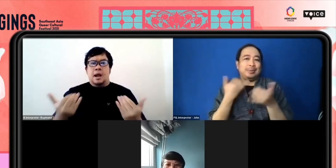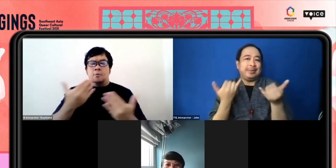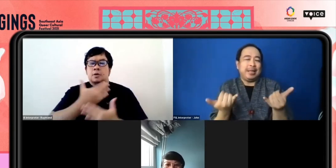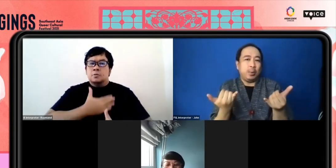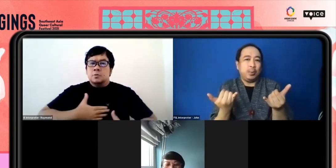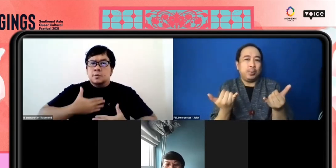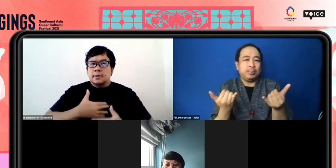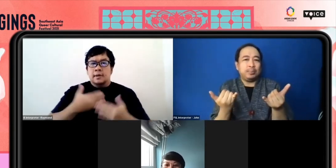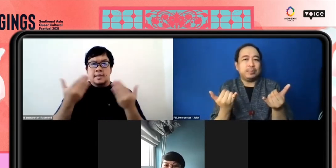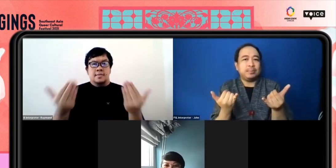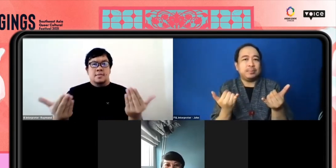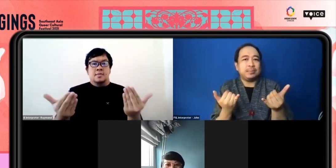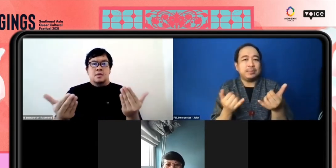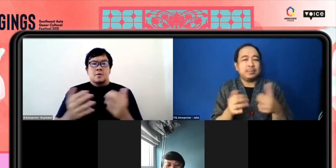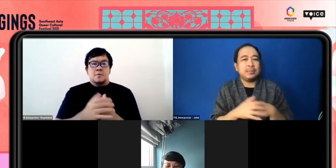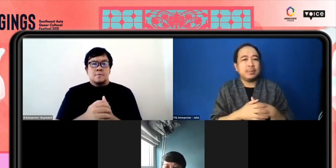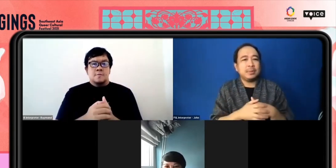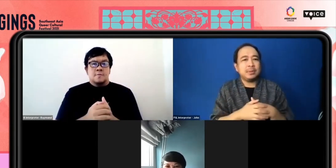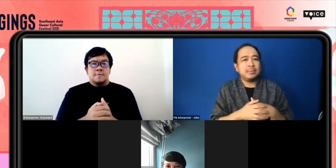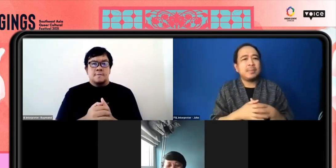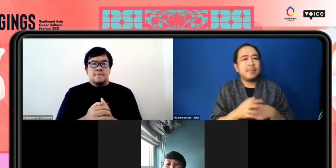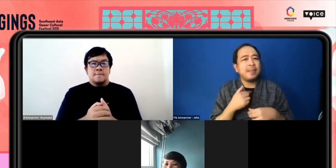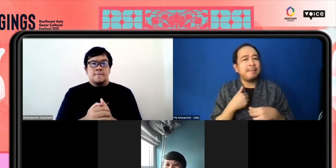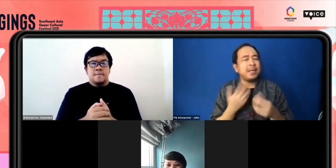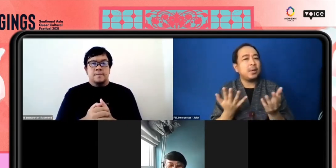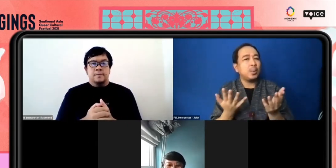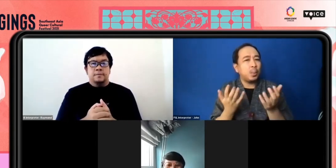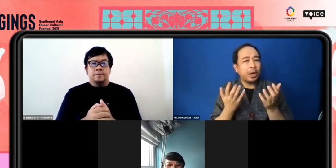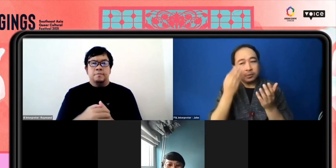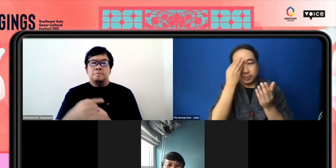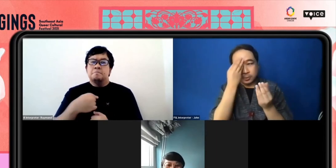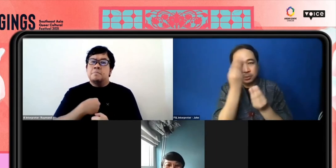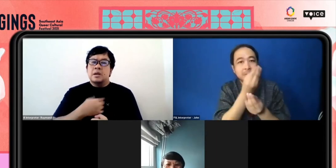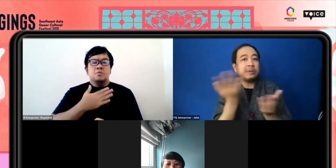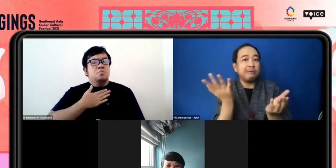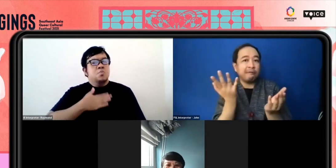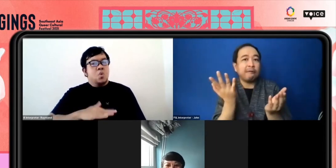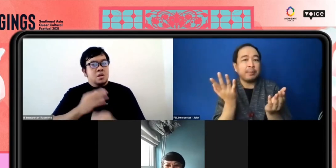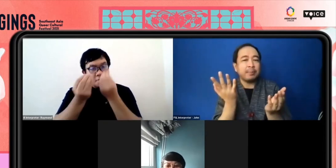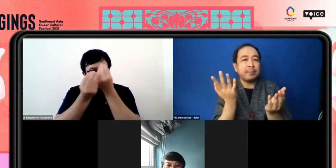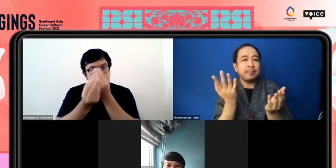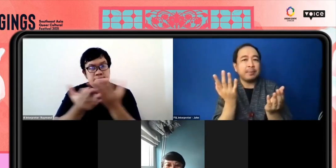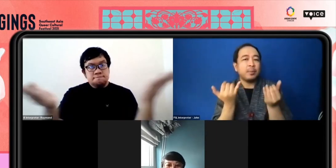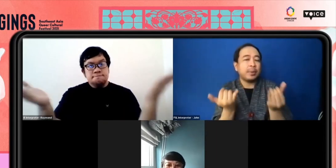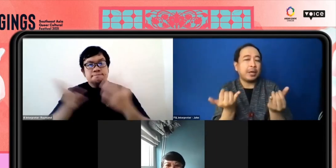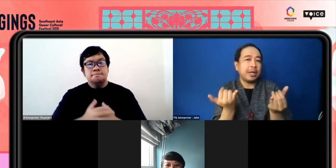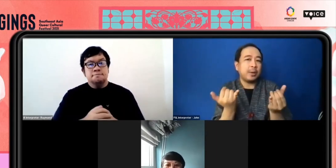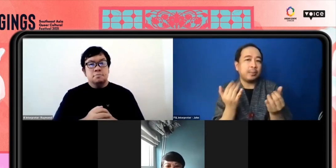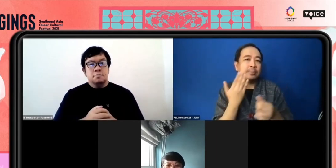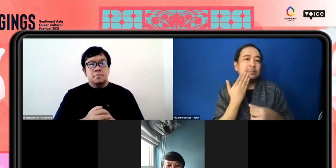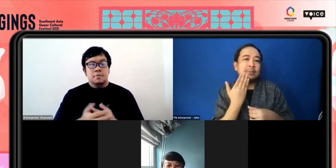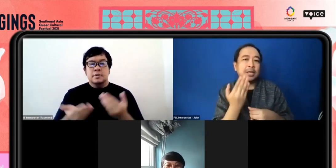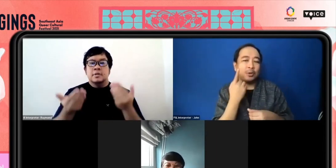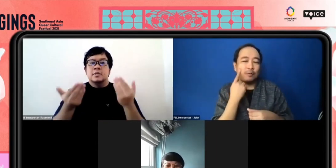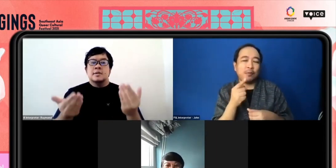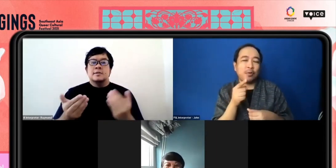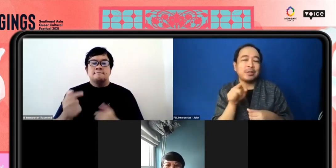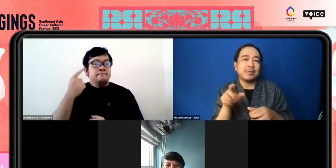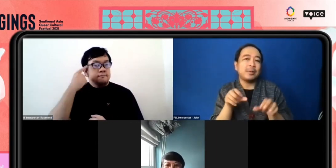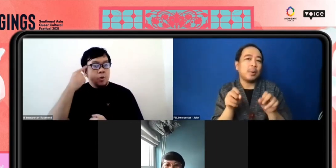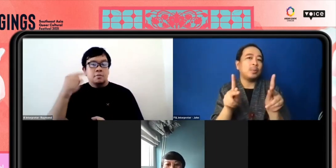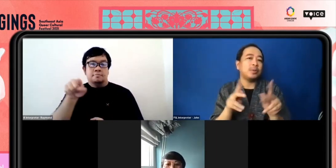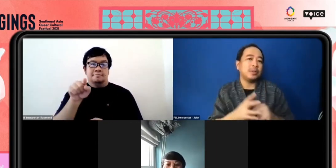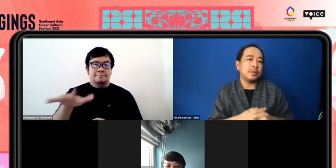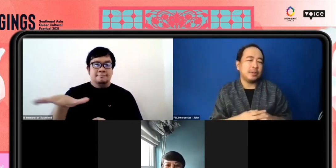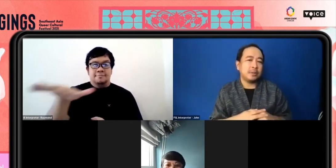want to say that right now. Thank you for that.